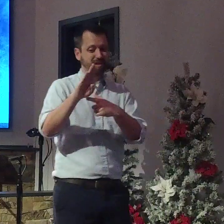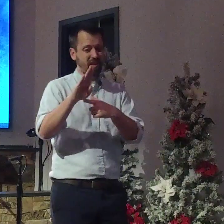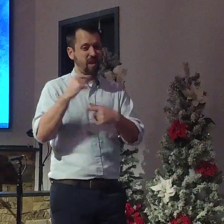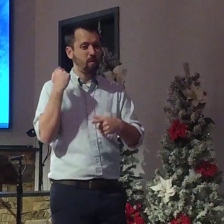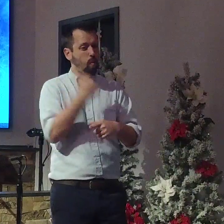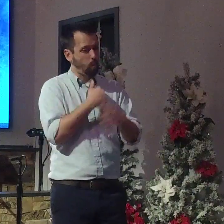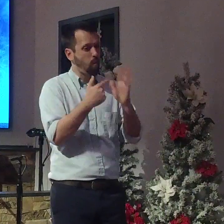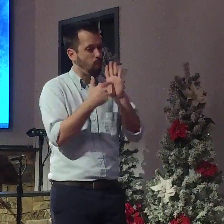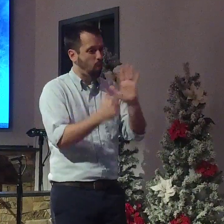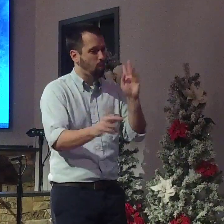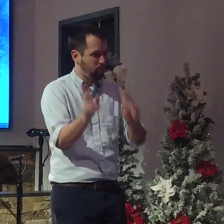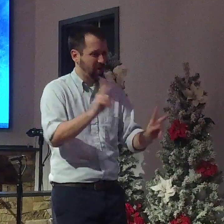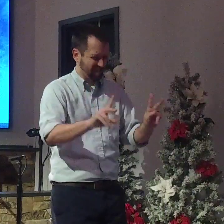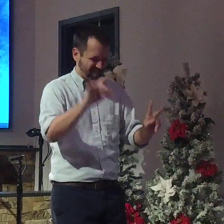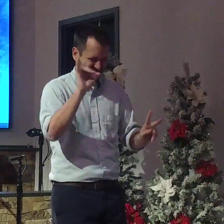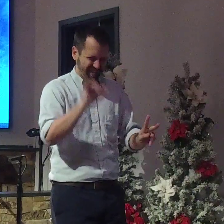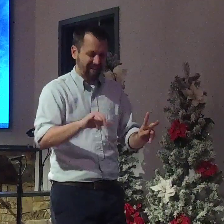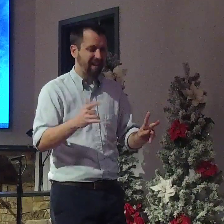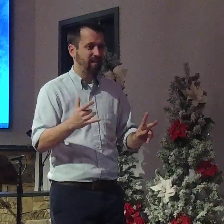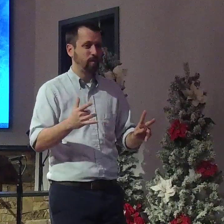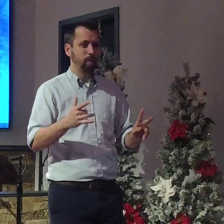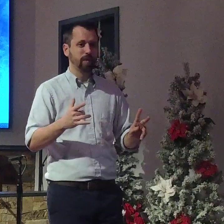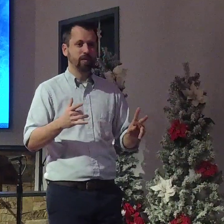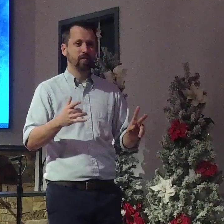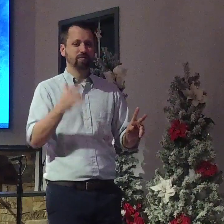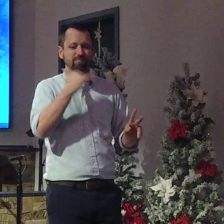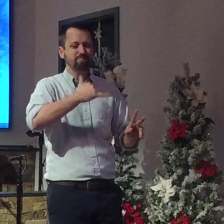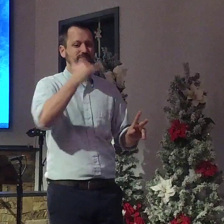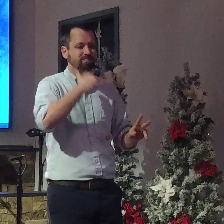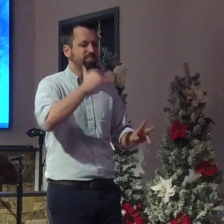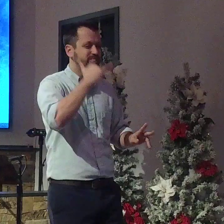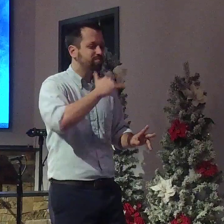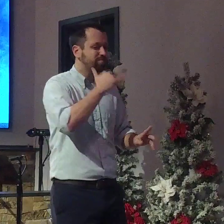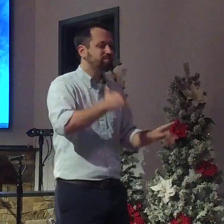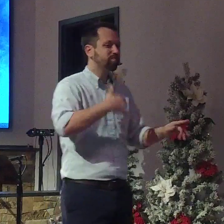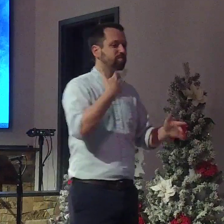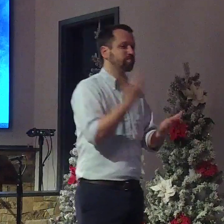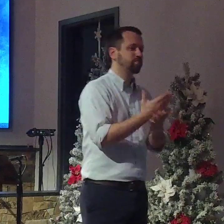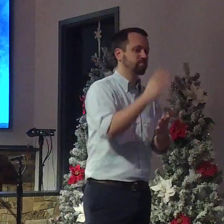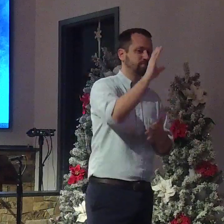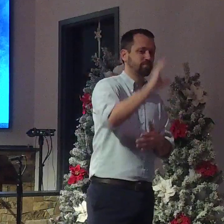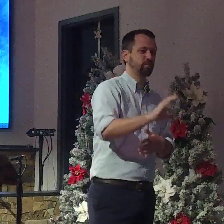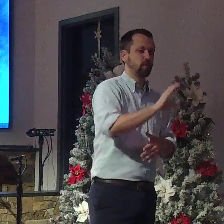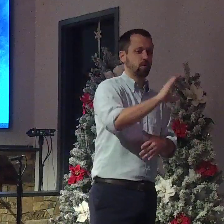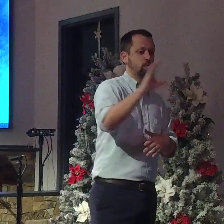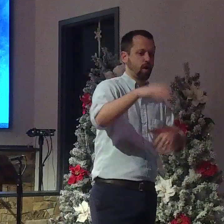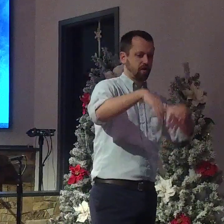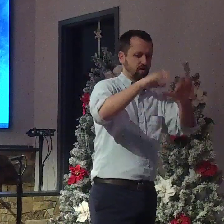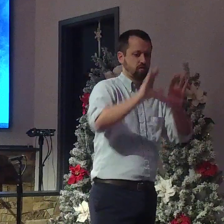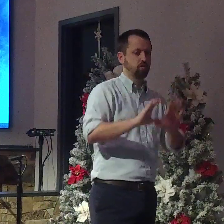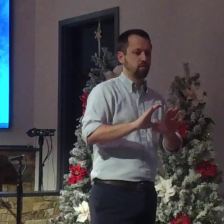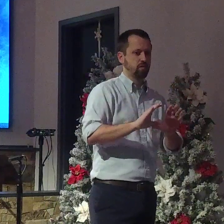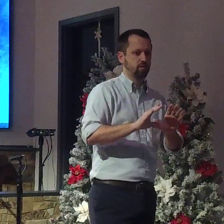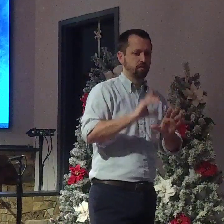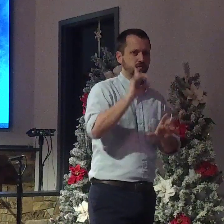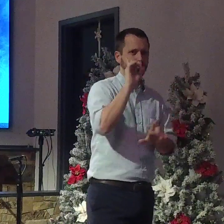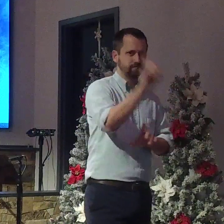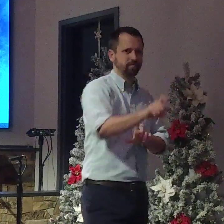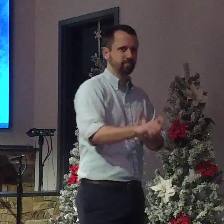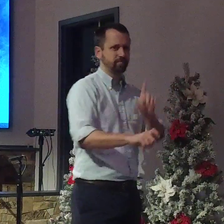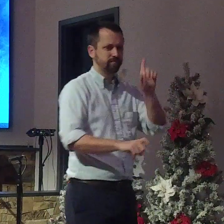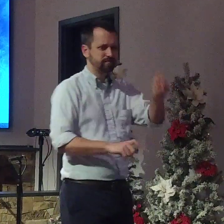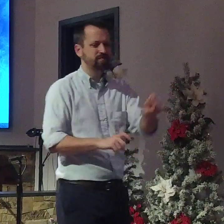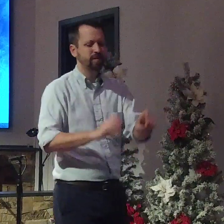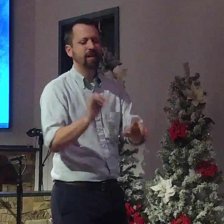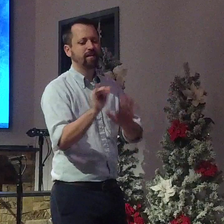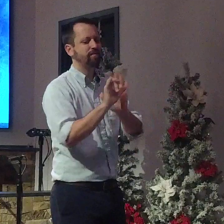Testament governed their lives. And of course, in this time period that we live in today, we've been given the doctrine of grace. And that